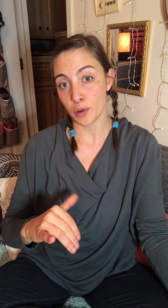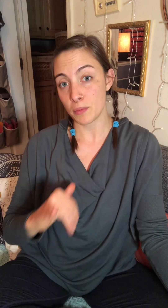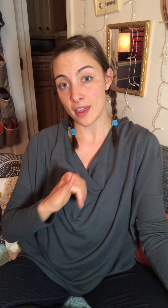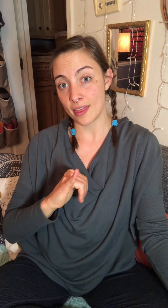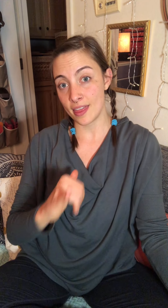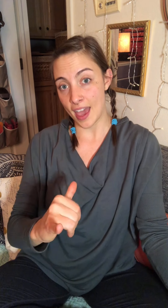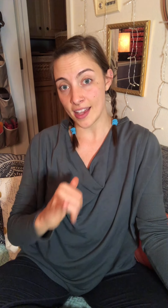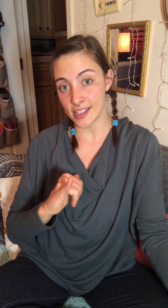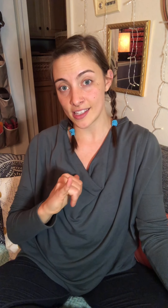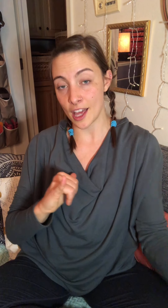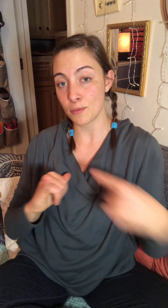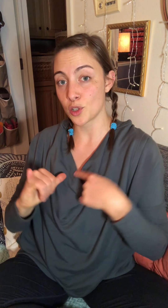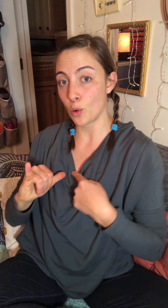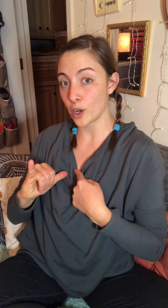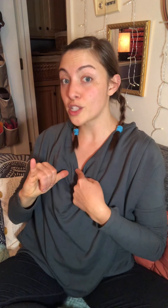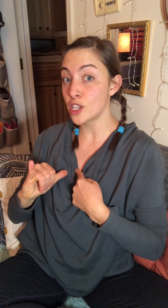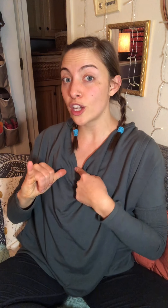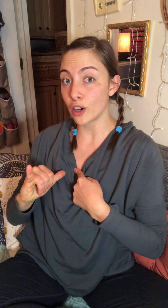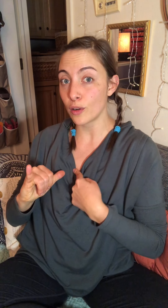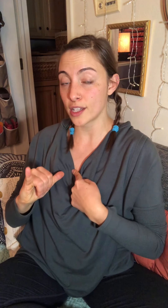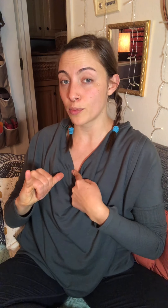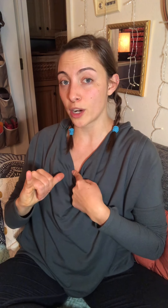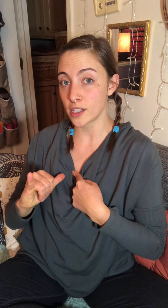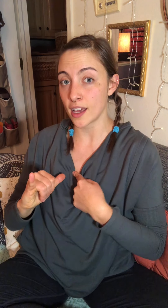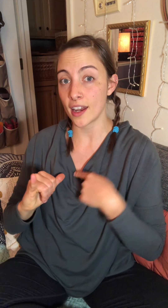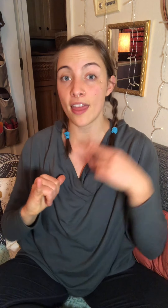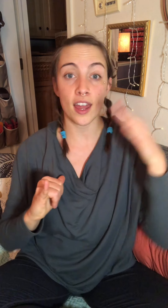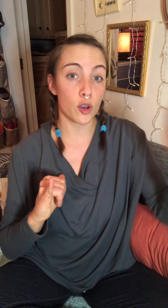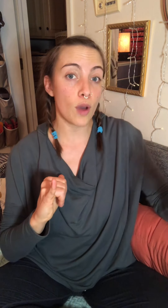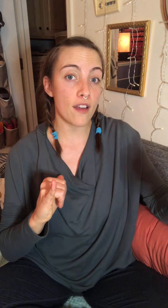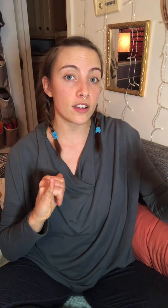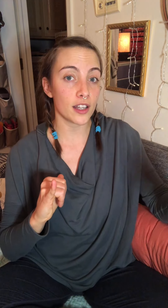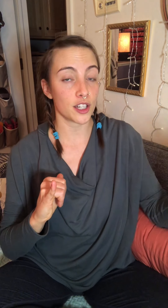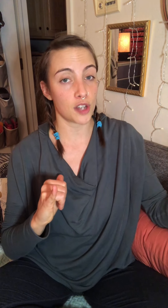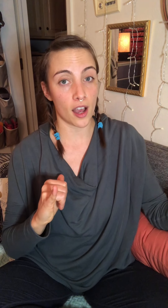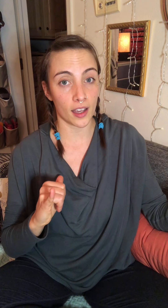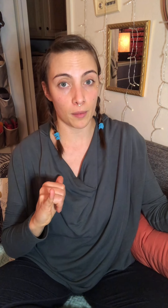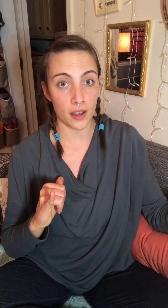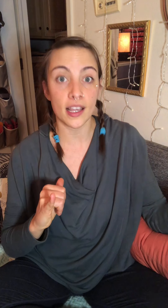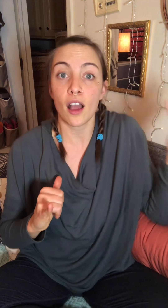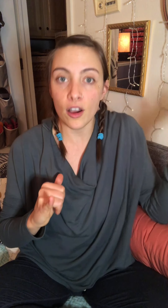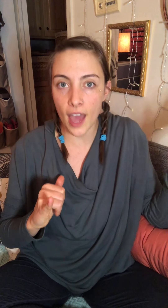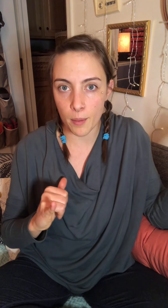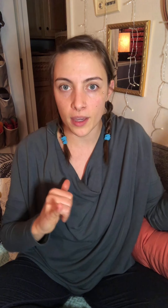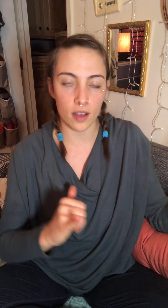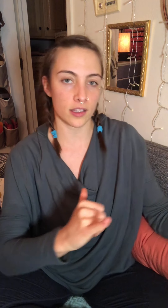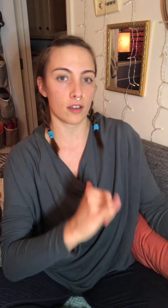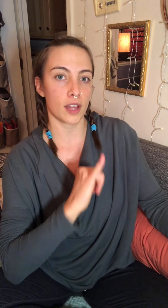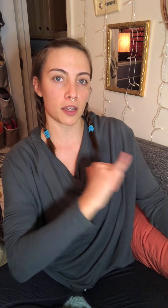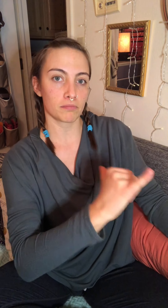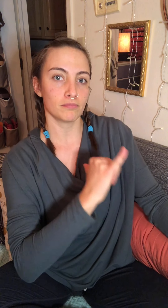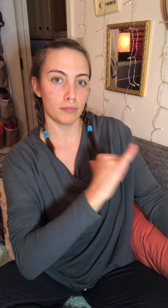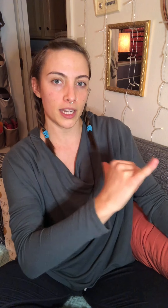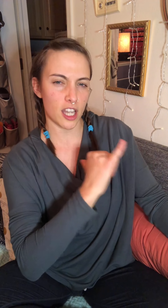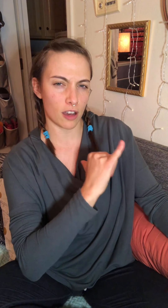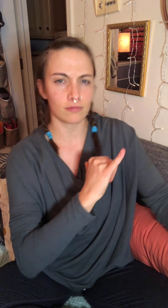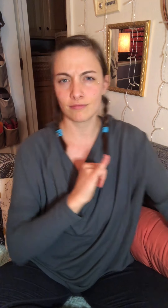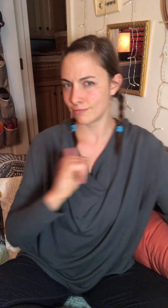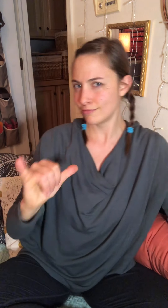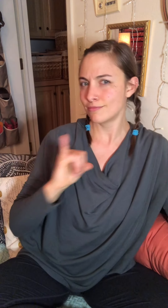be this, thumb towards you as the person, and then whoever else you're talking about saying, oh yeah, me also, like, me too.